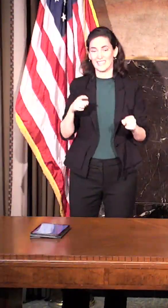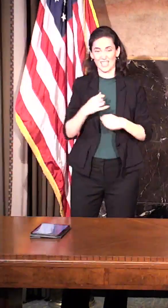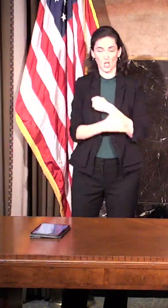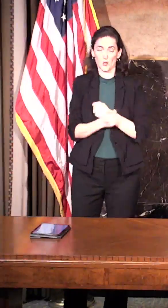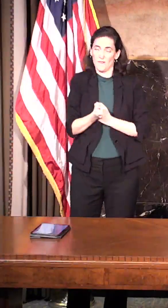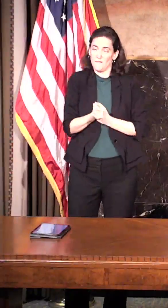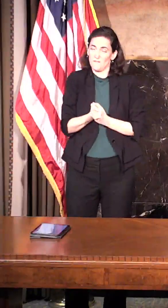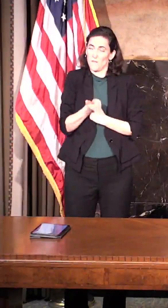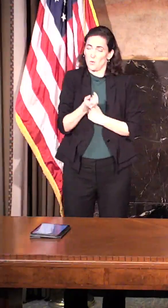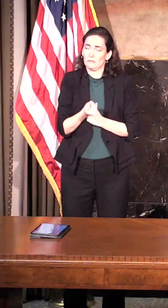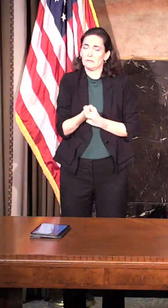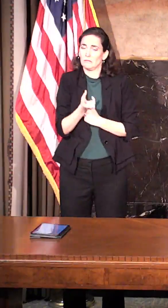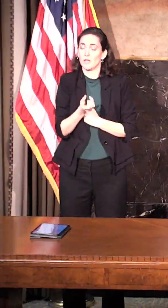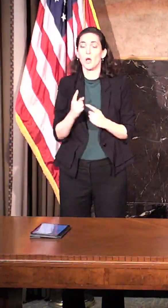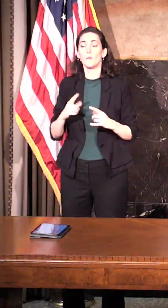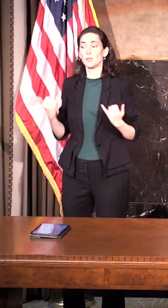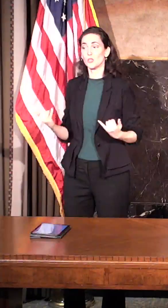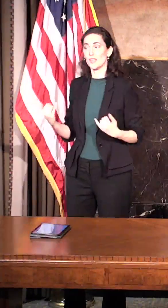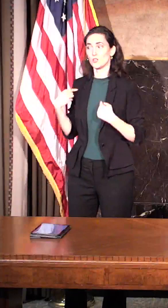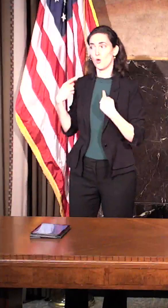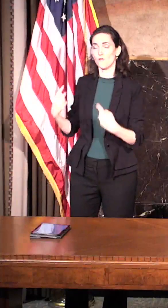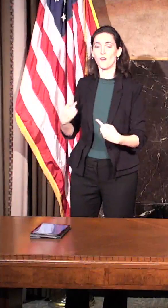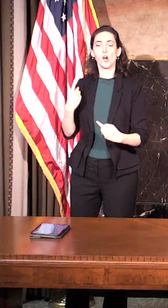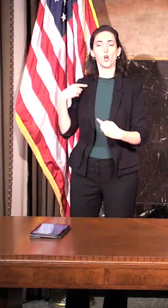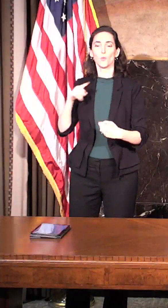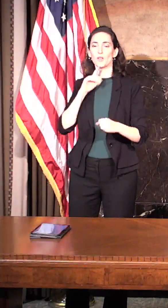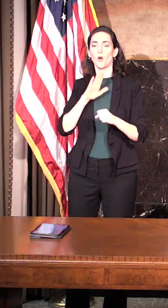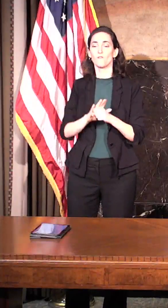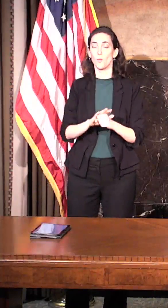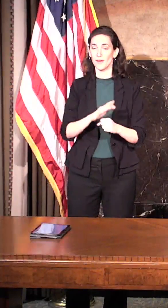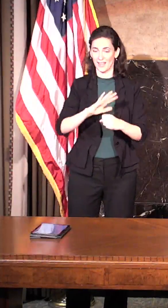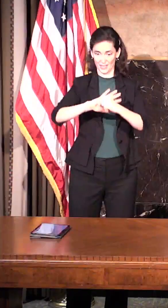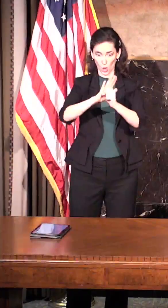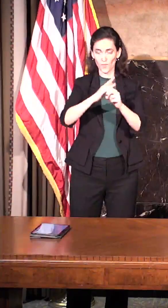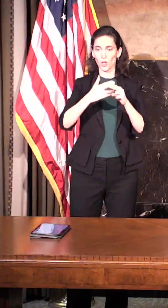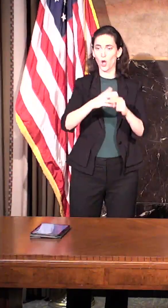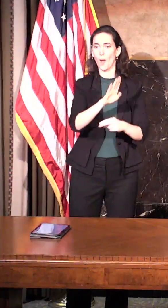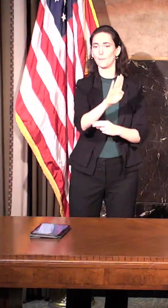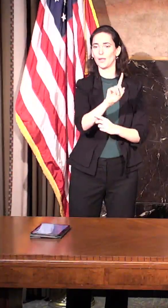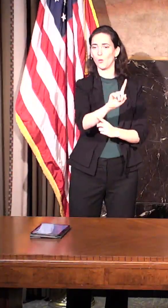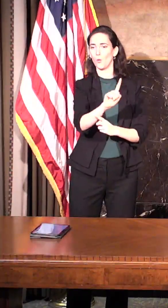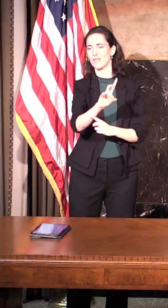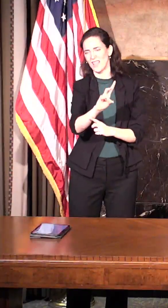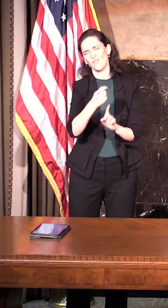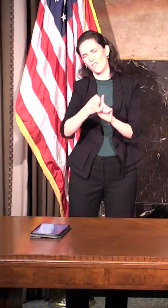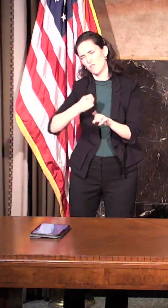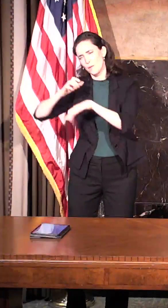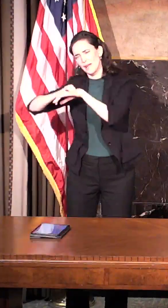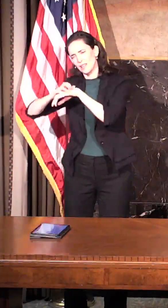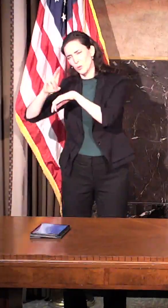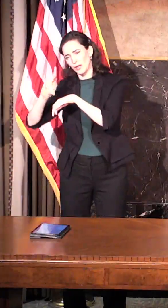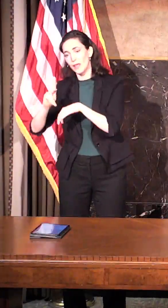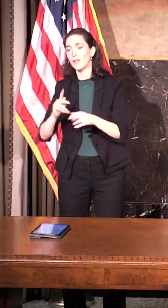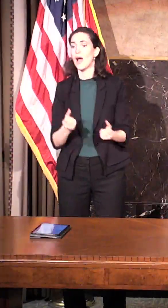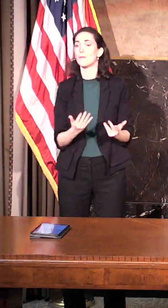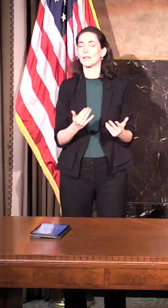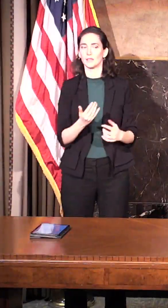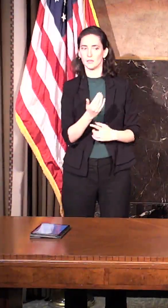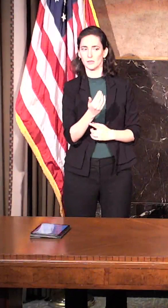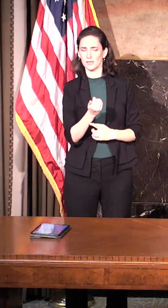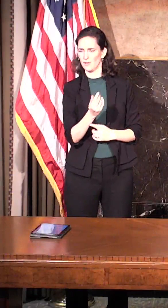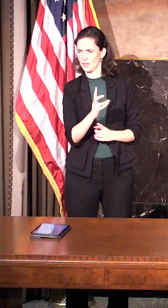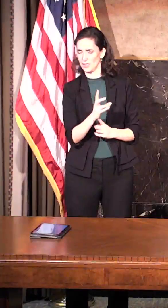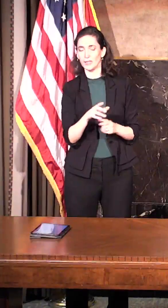have confirmed 18 cases of the B117 or the UK variant. Those are in regions 1, 4,